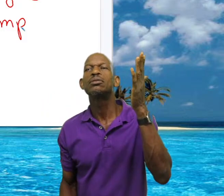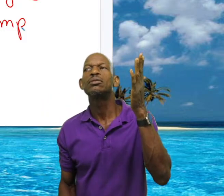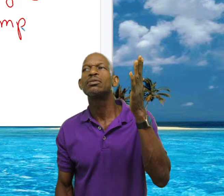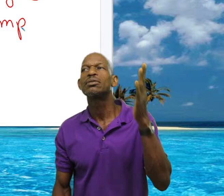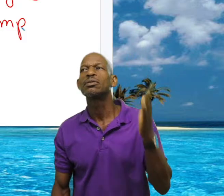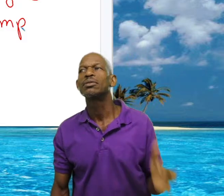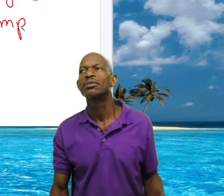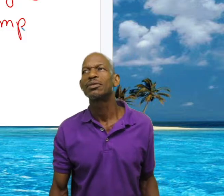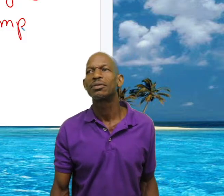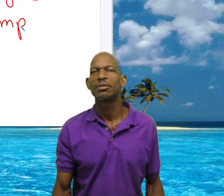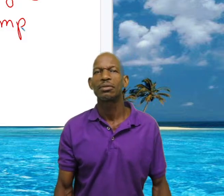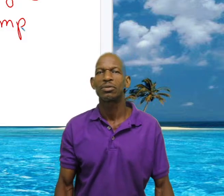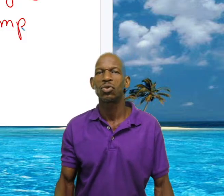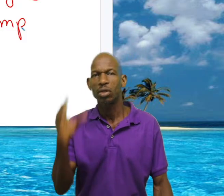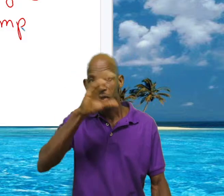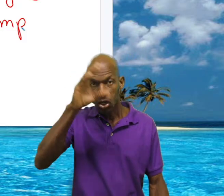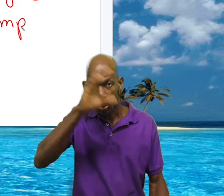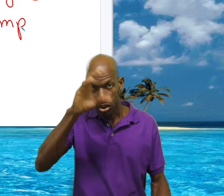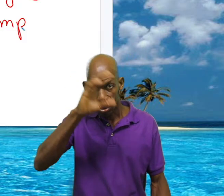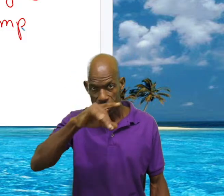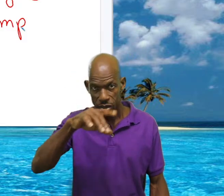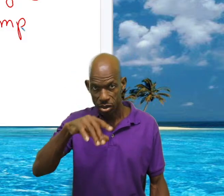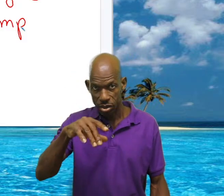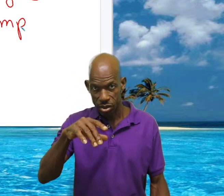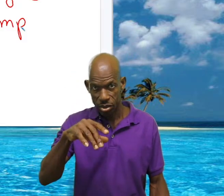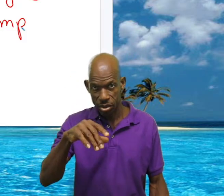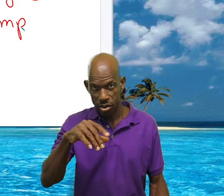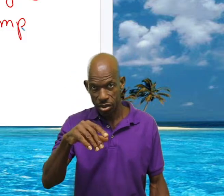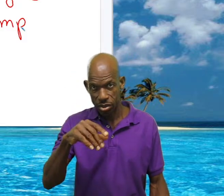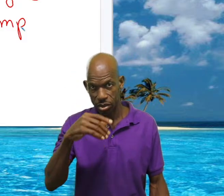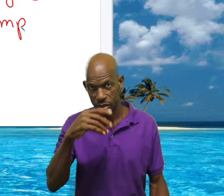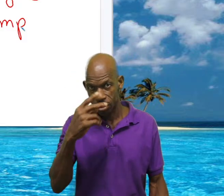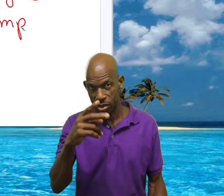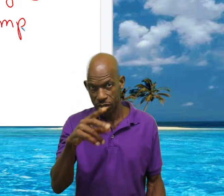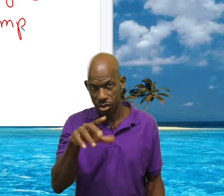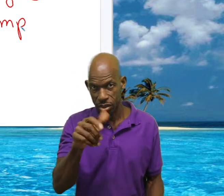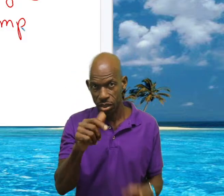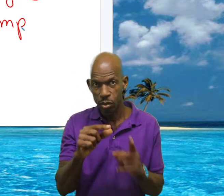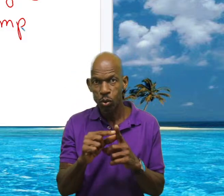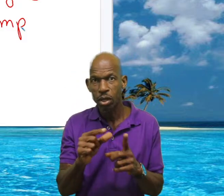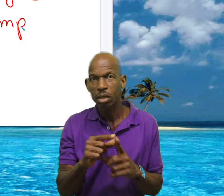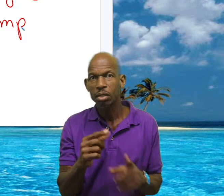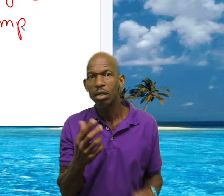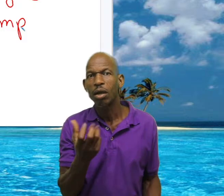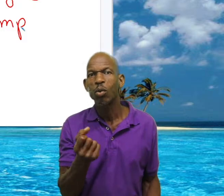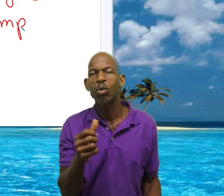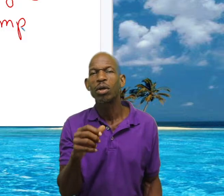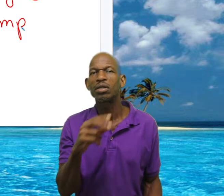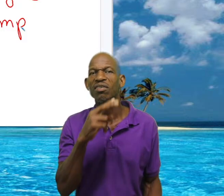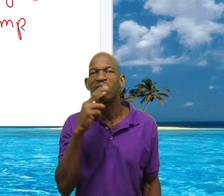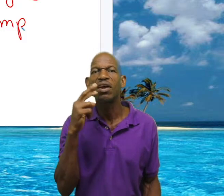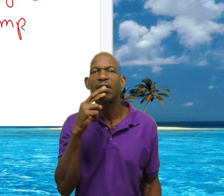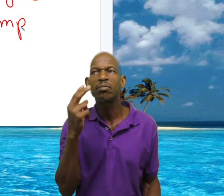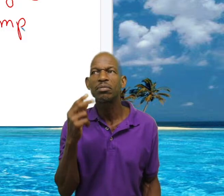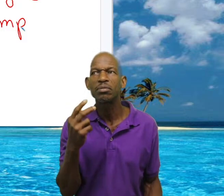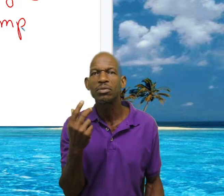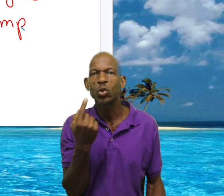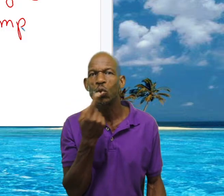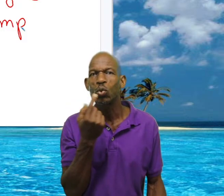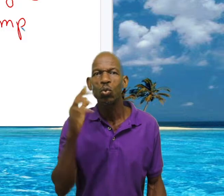you search, you will see a number of words meaning to jump. I want a verb. Who can give me